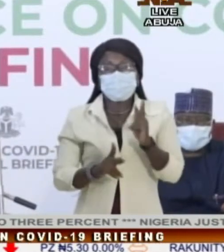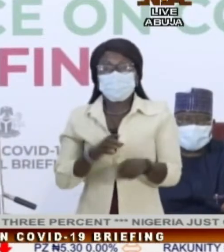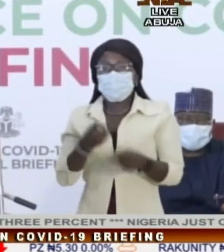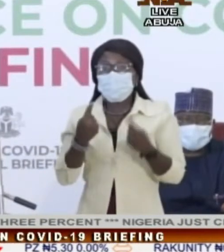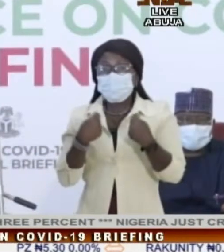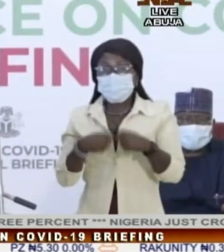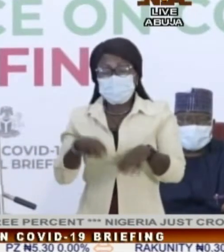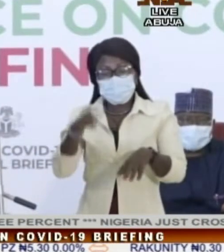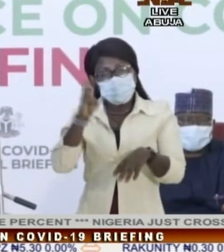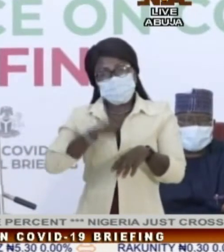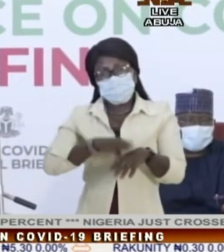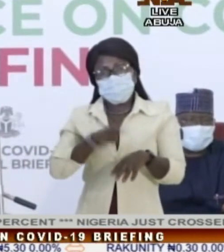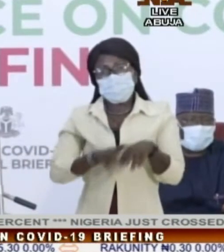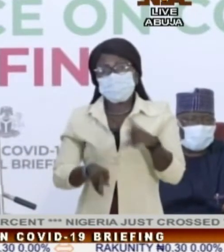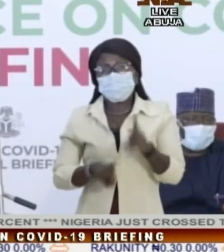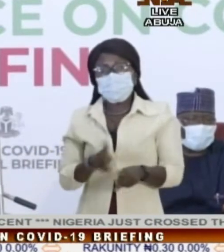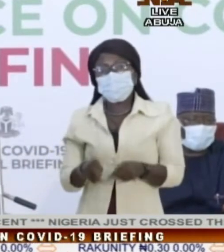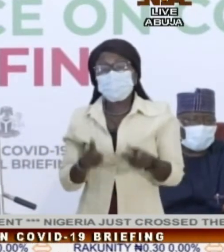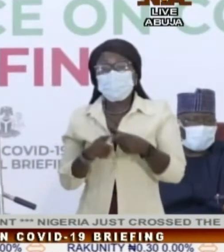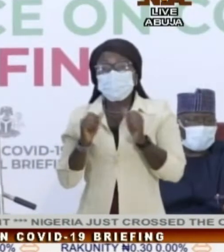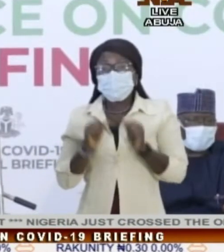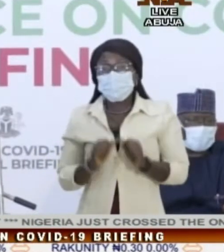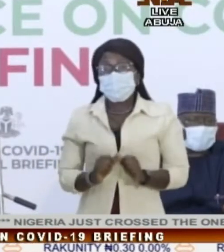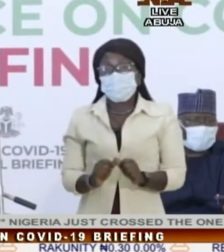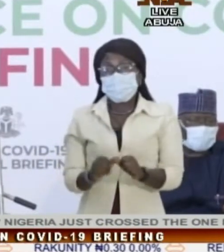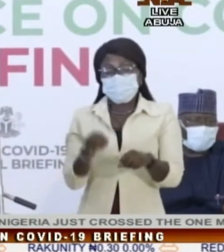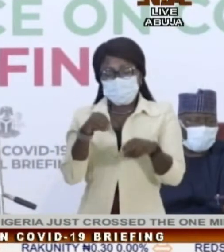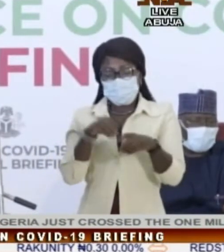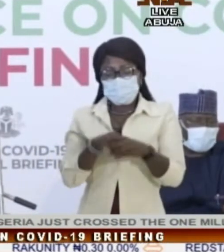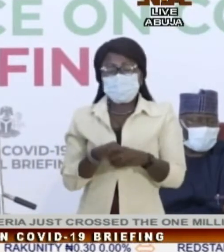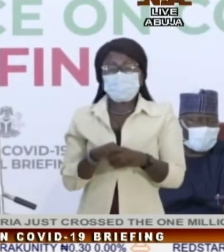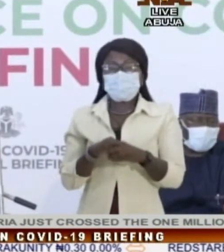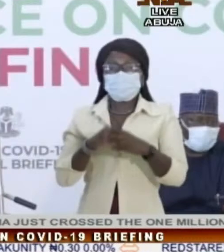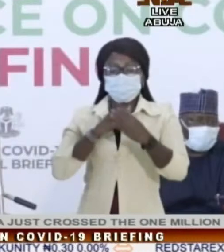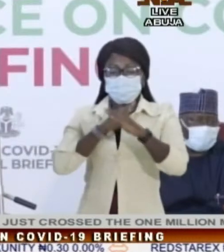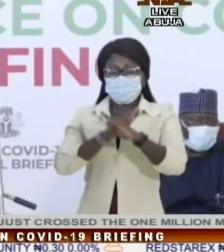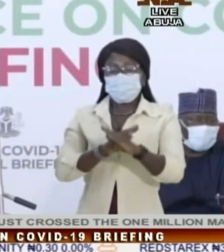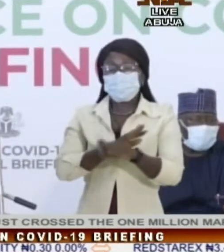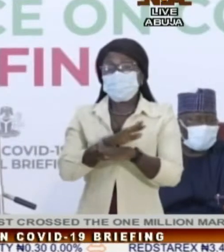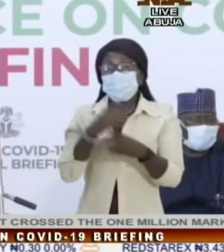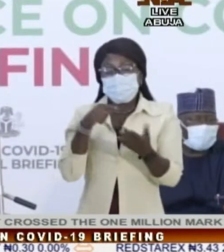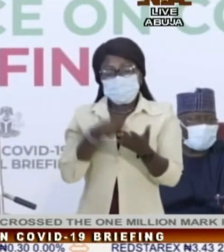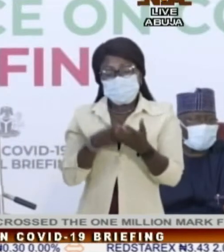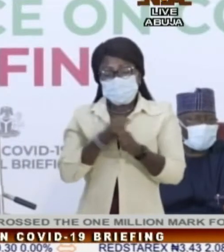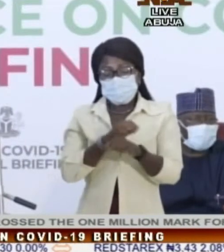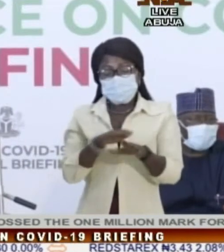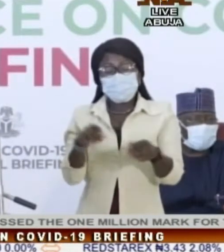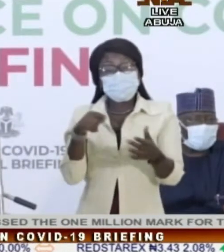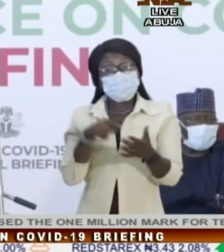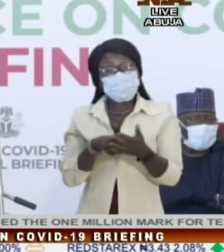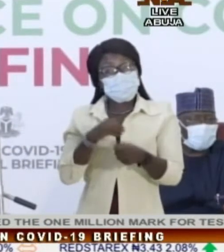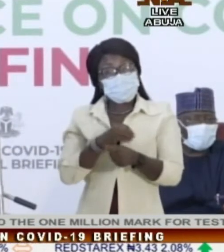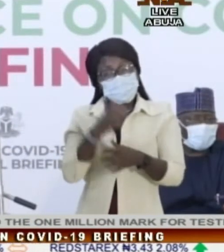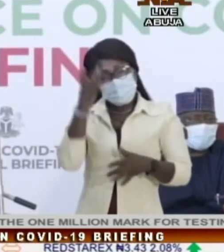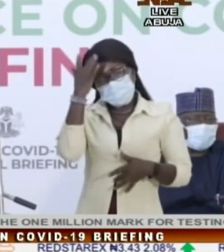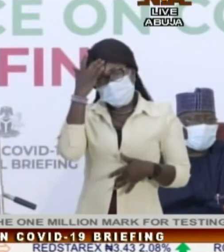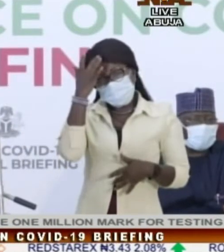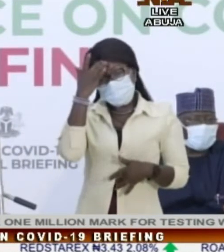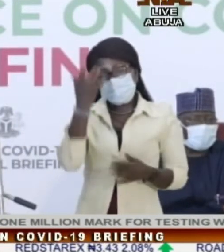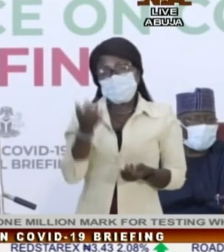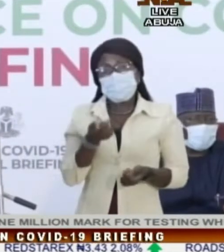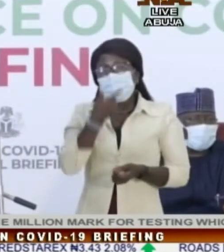wani abu da zai ci gaba da zama mana bala'i. Idan fa ba mu yi ba,